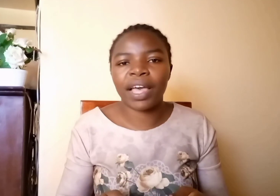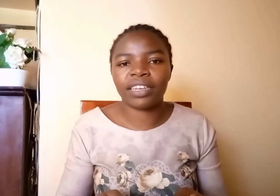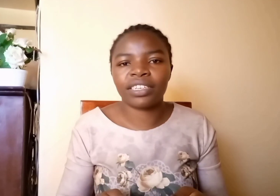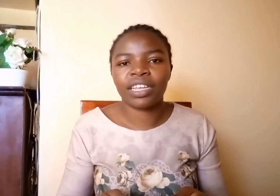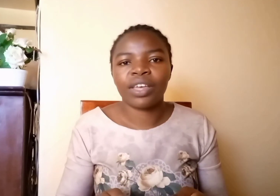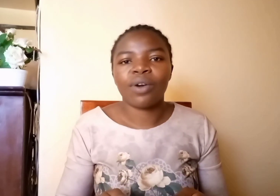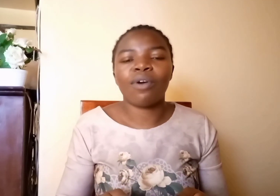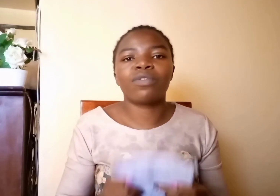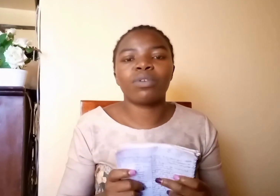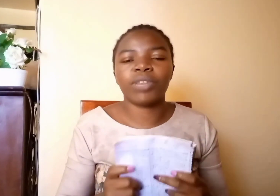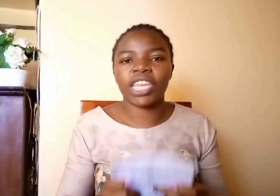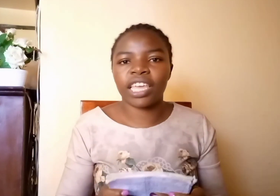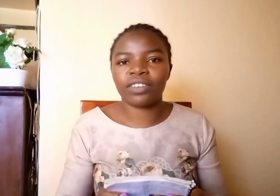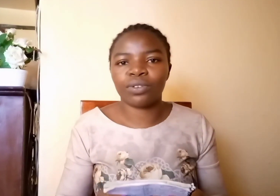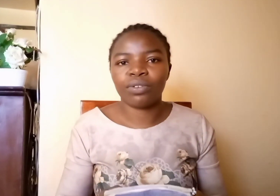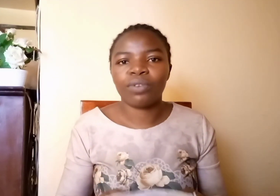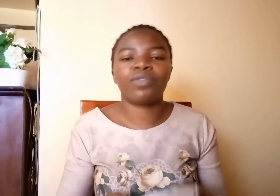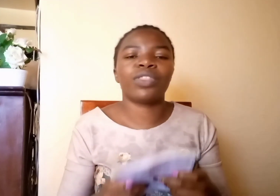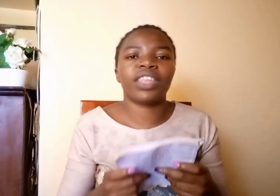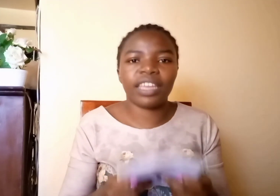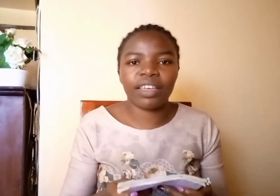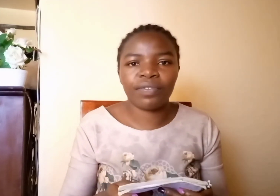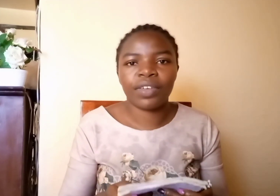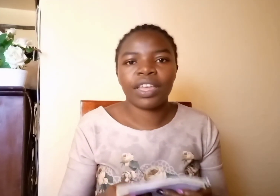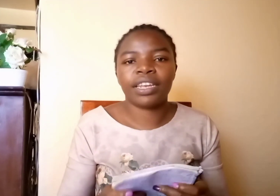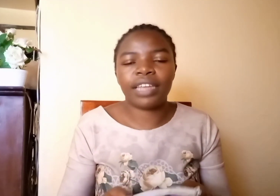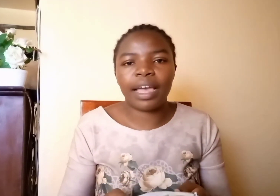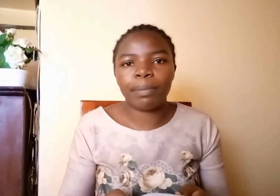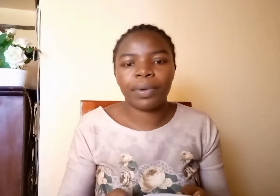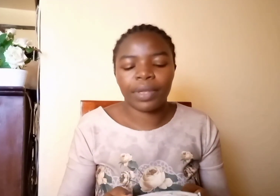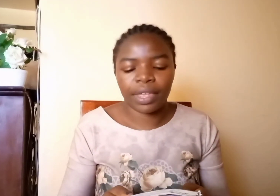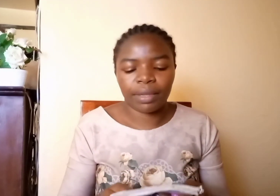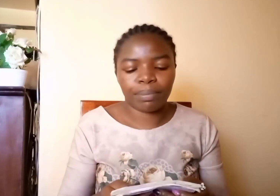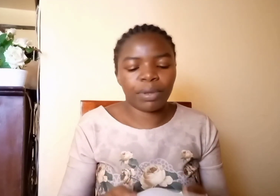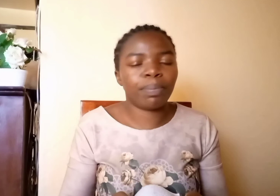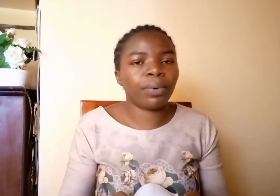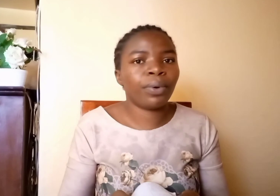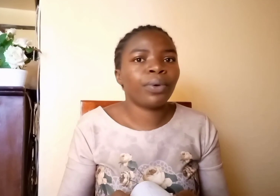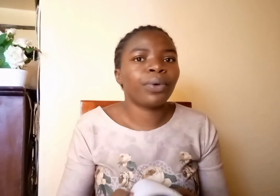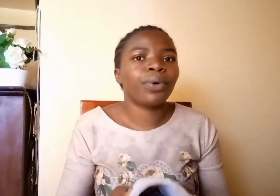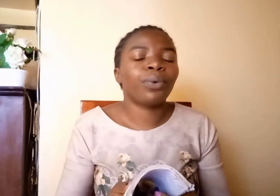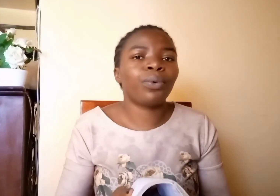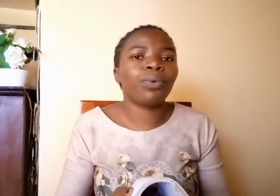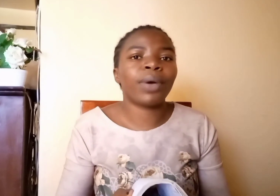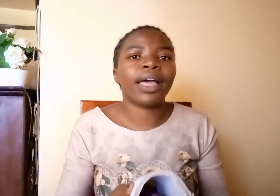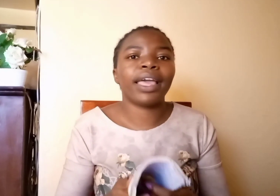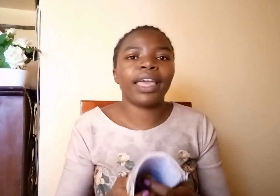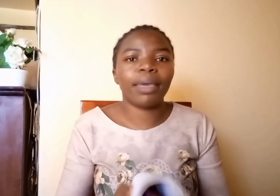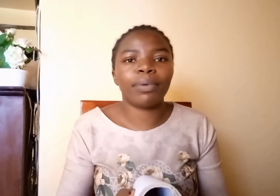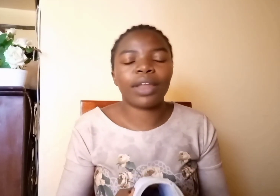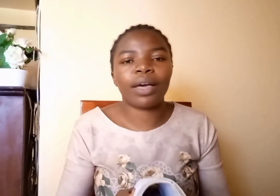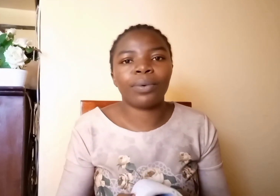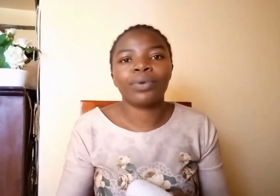part of communication for the deaf, dumb people who were able now